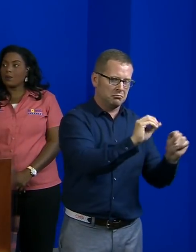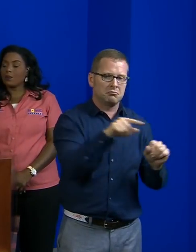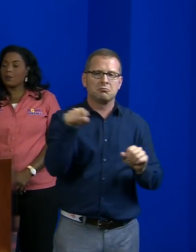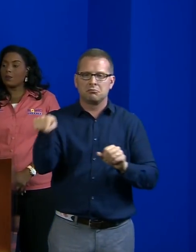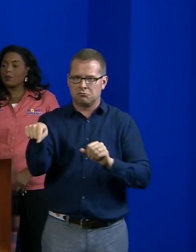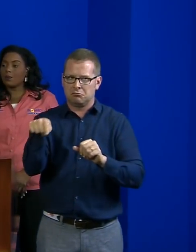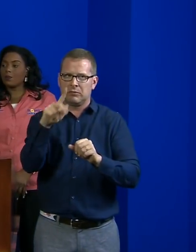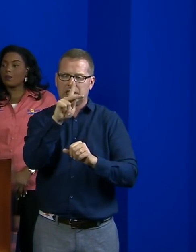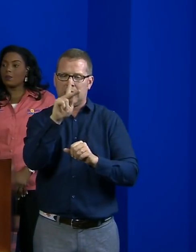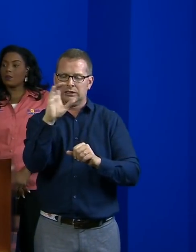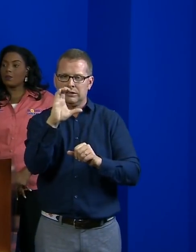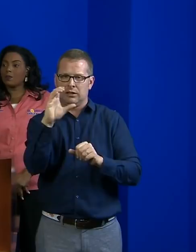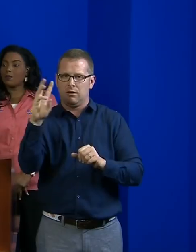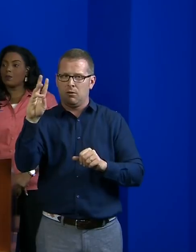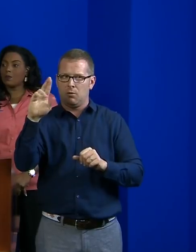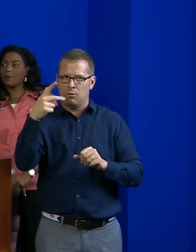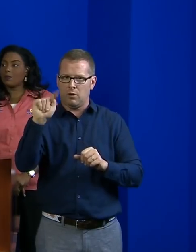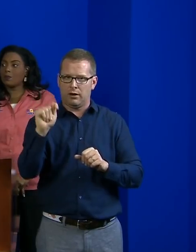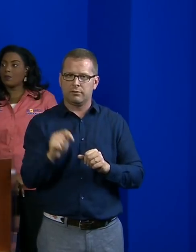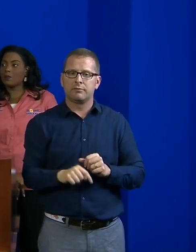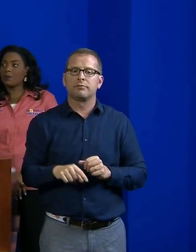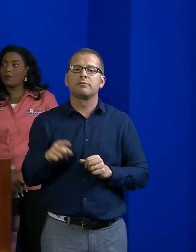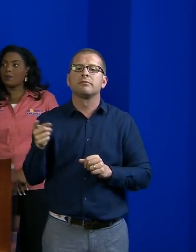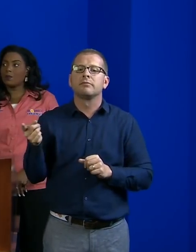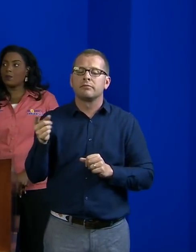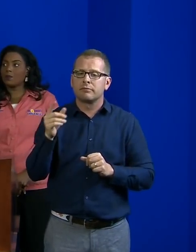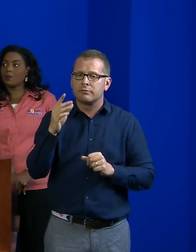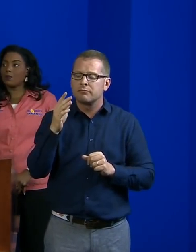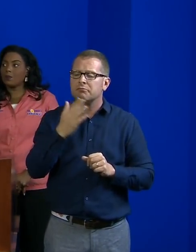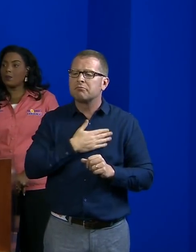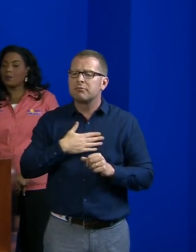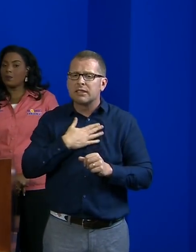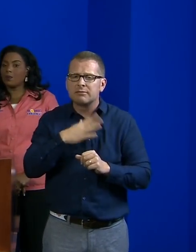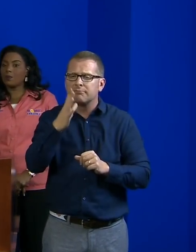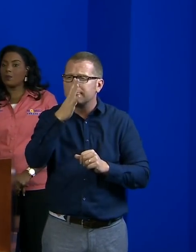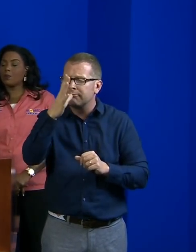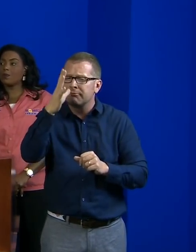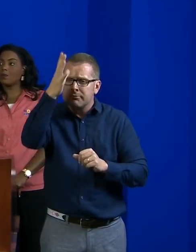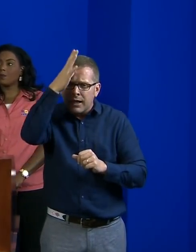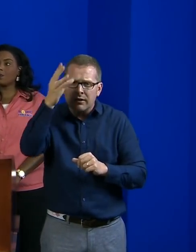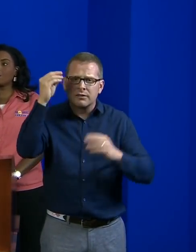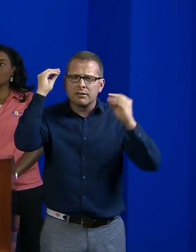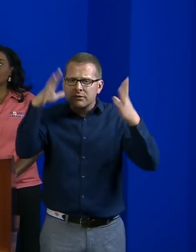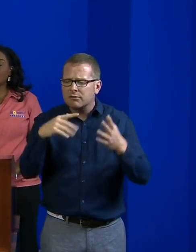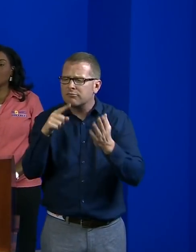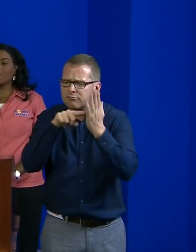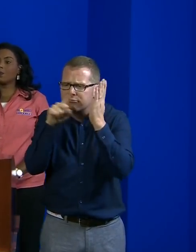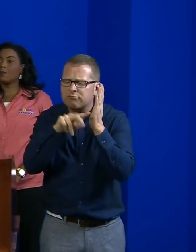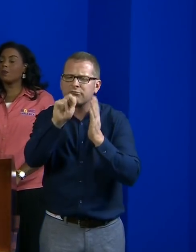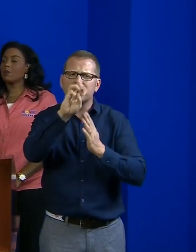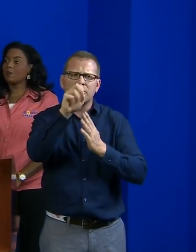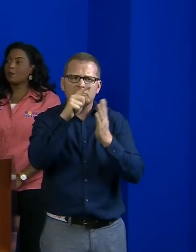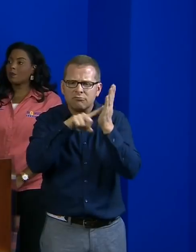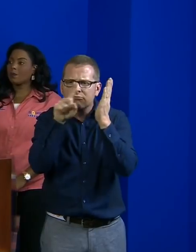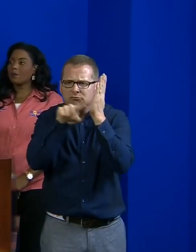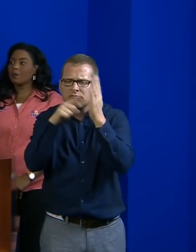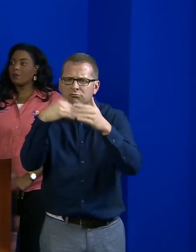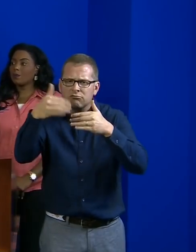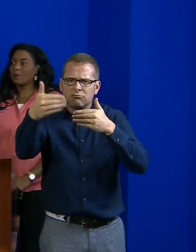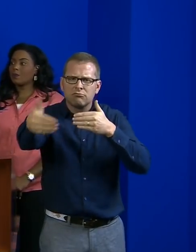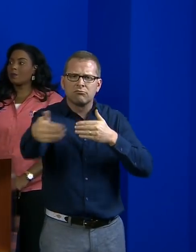in our community to continue to monitor local news. The district has a mobile app that can be downloaded, which will